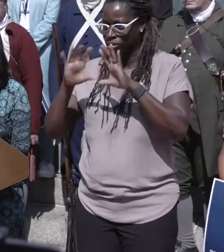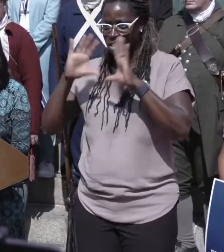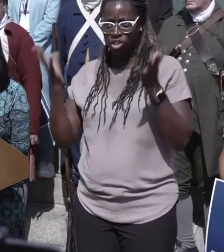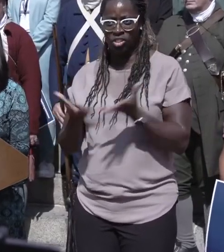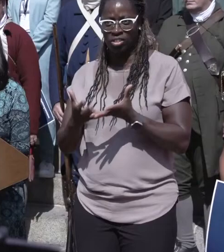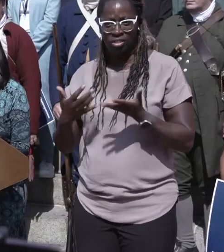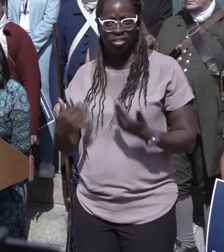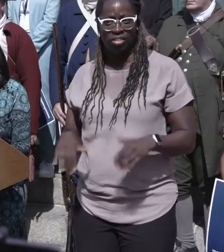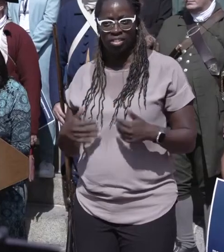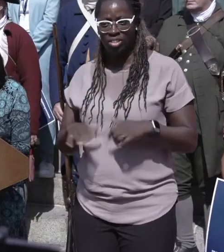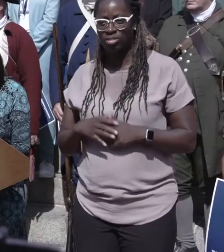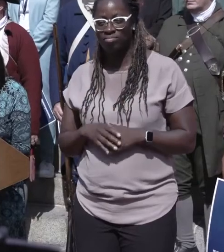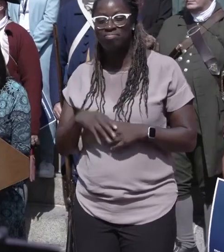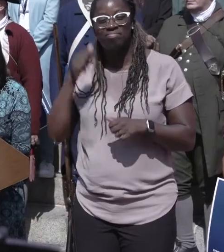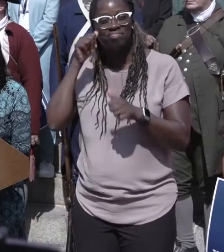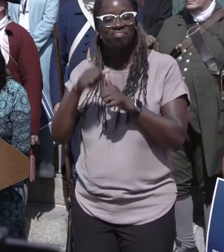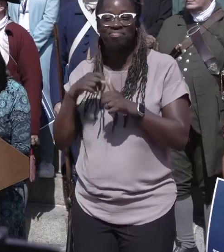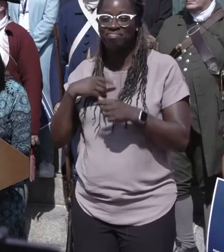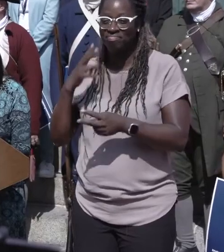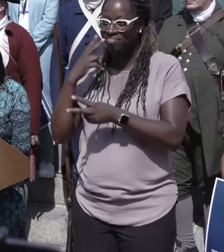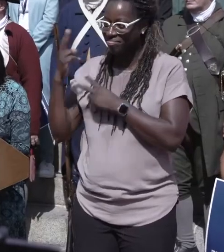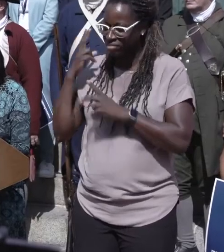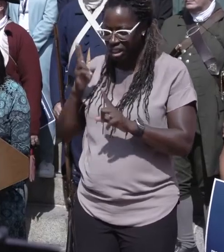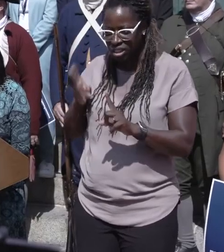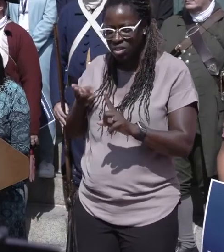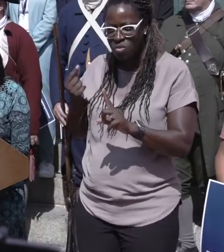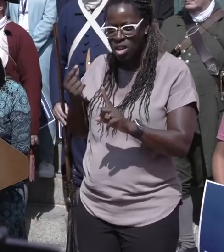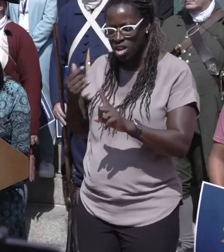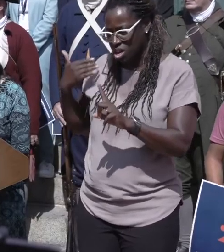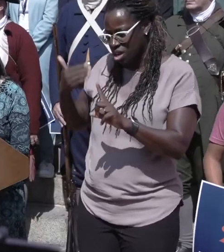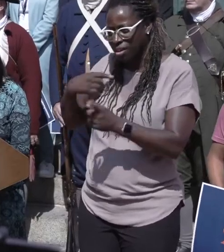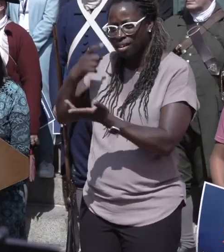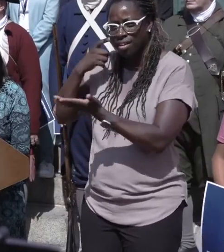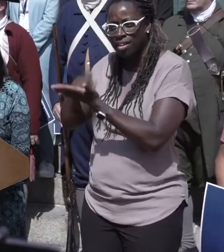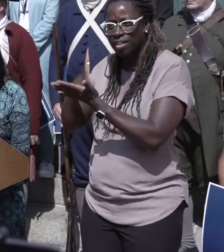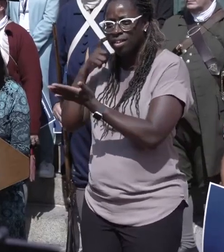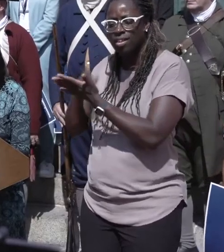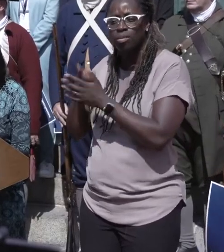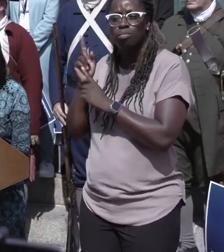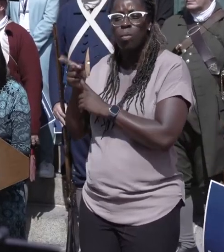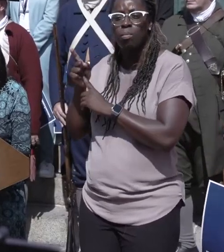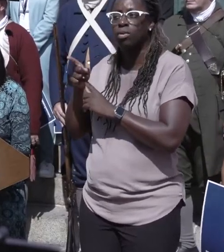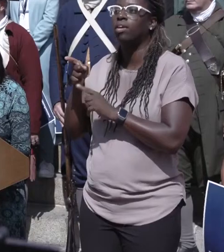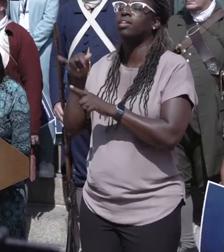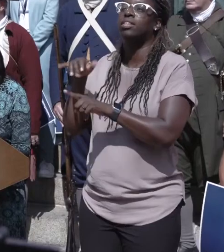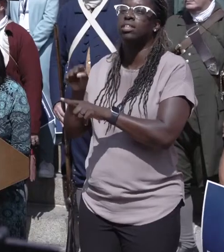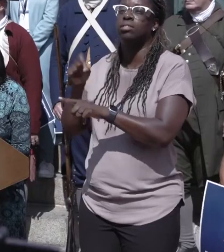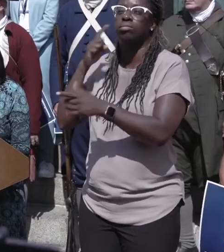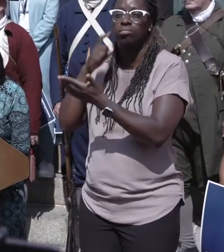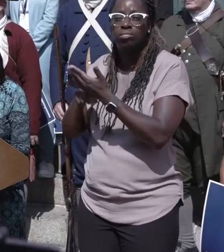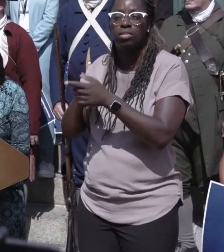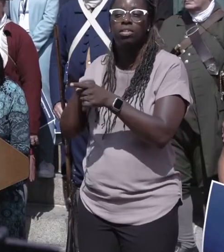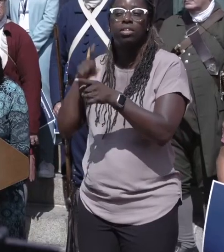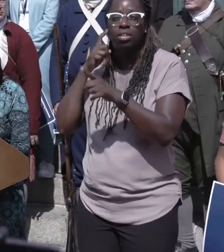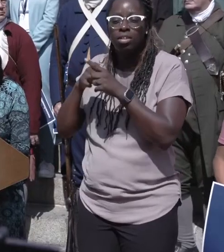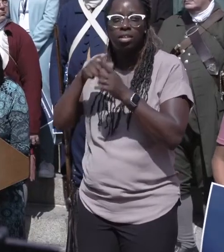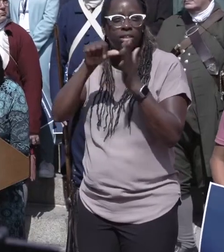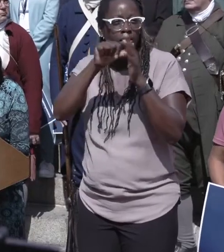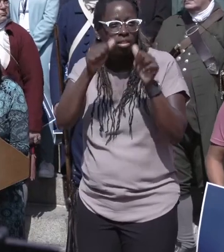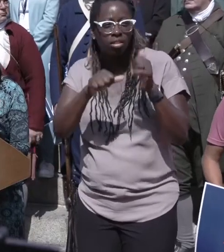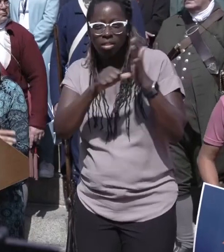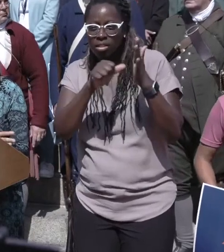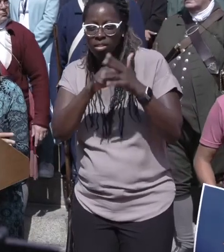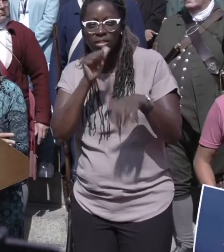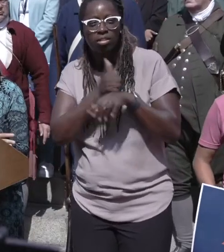mark the memorials and monuments and moments that have shaped that history, it's not only with the lens of